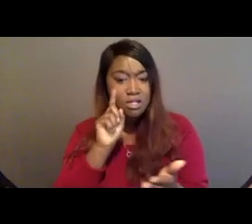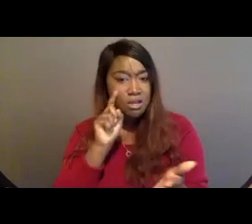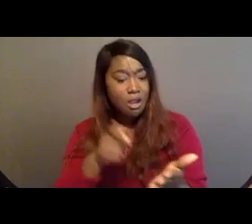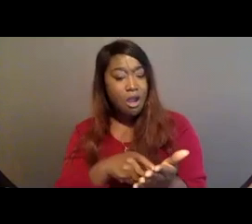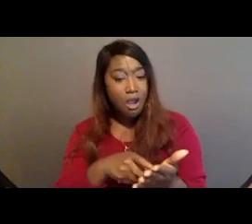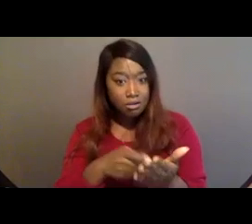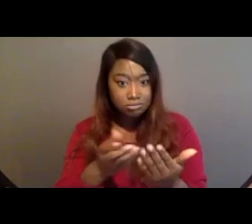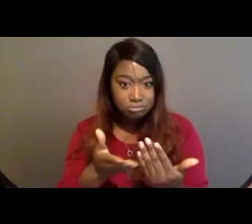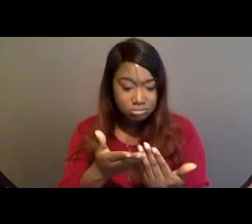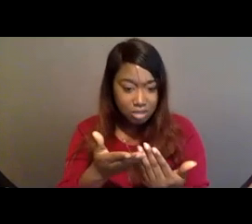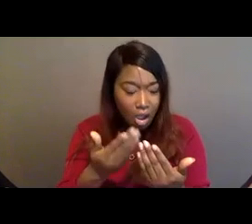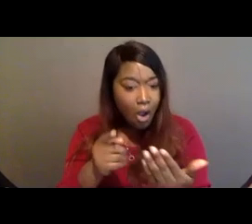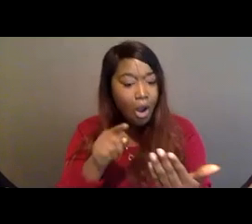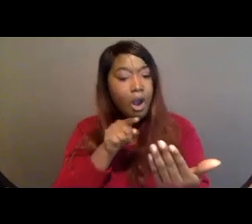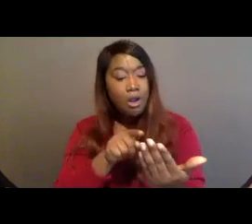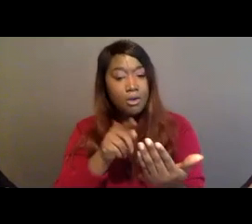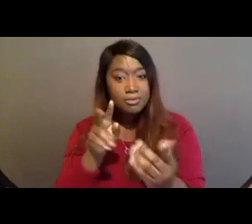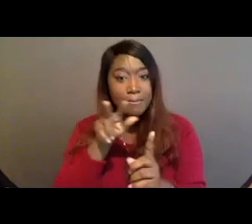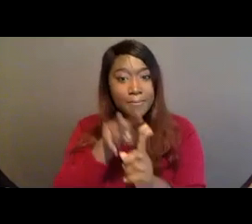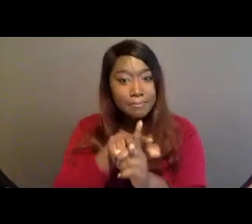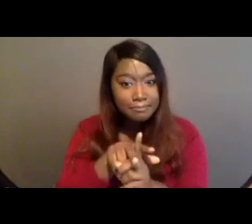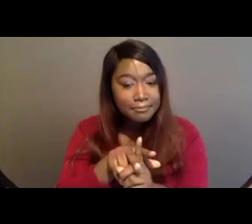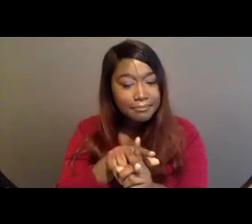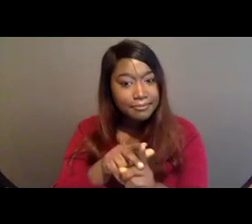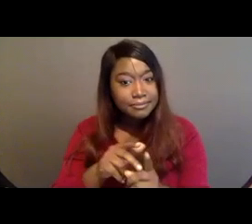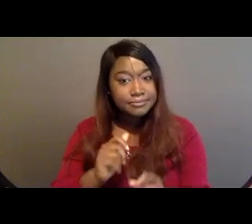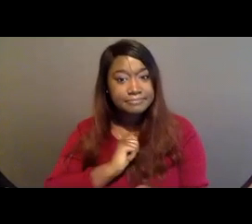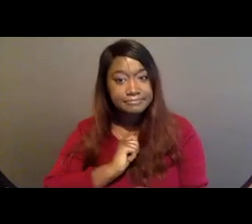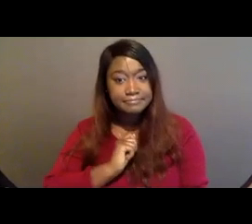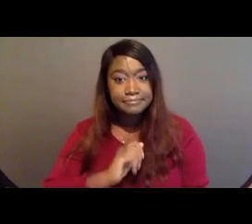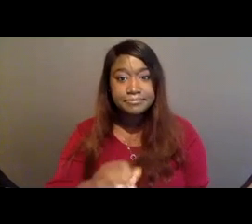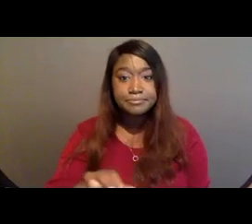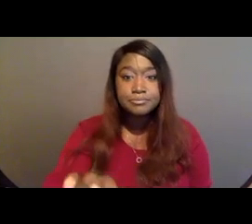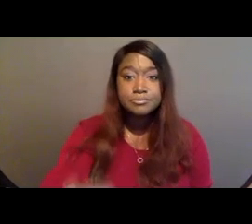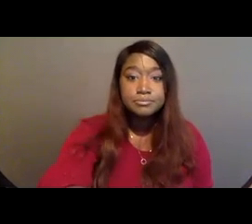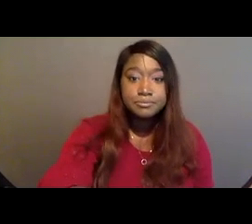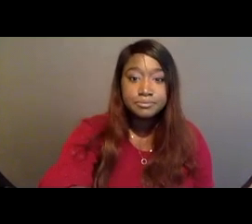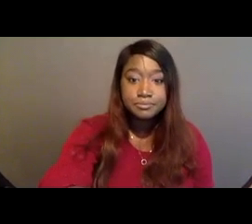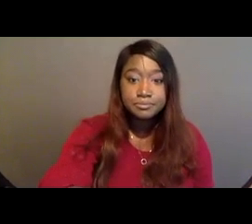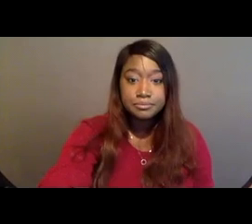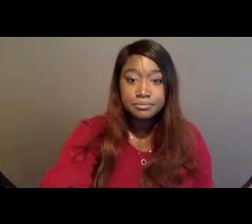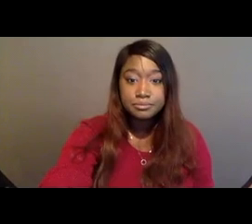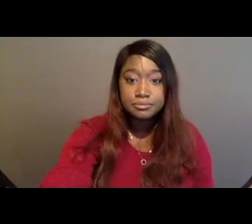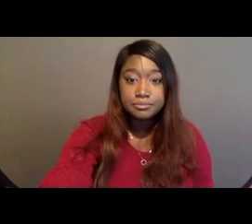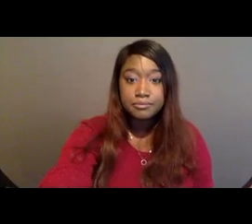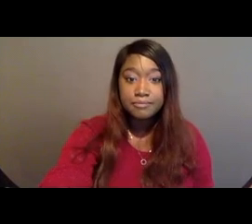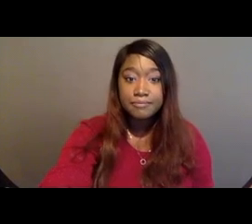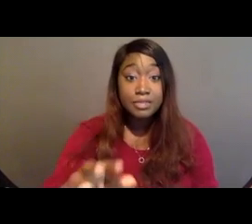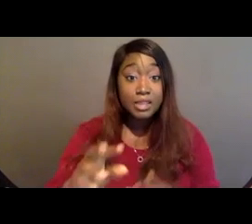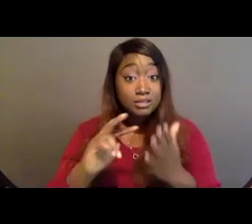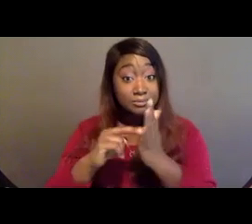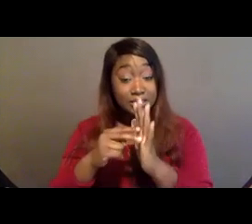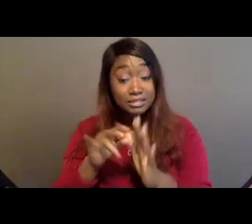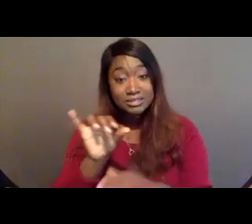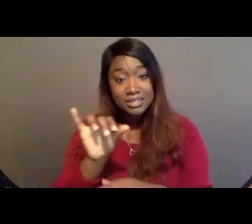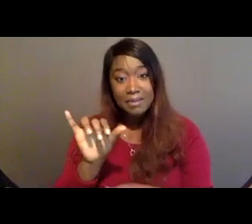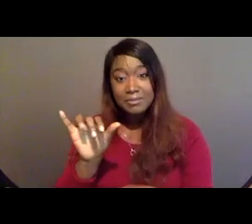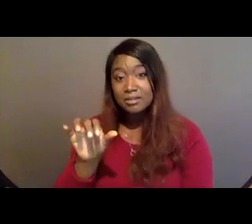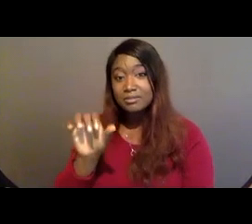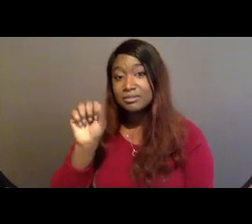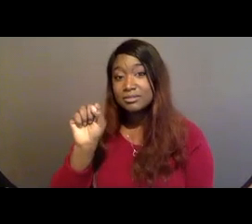have applicability. So under the synonyms, we see words like ancestry,